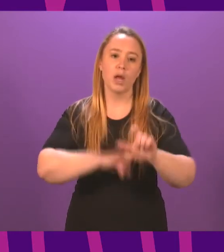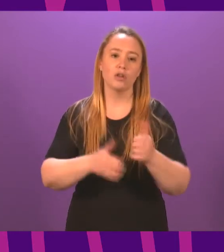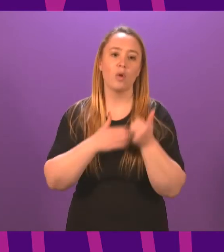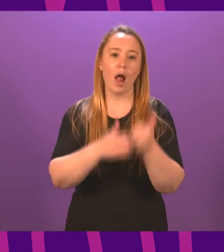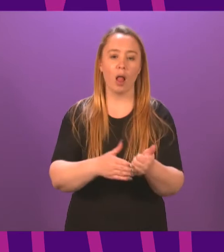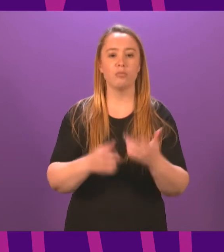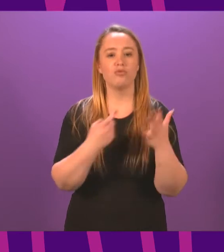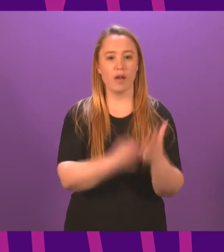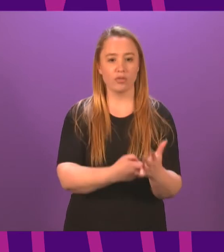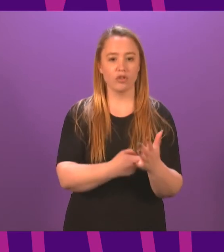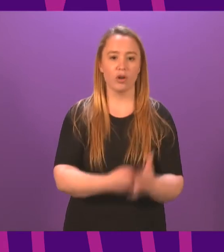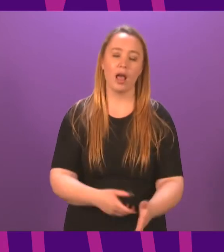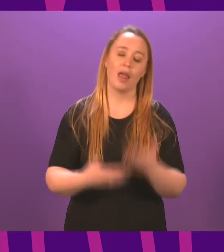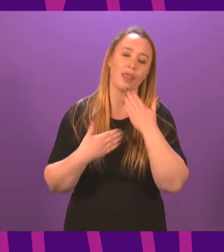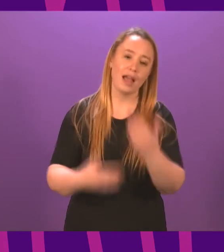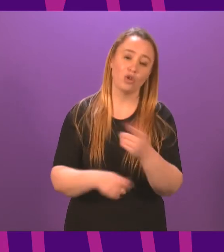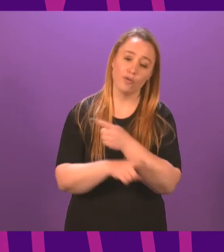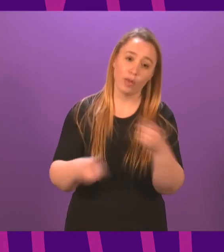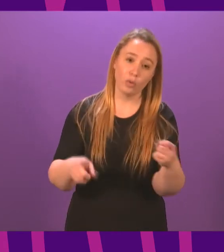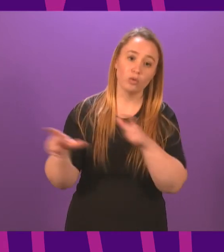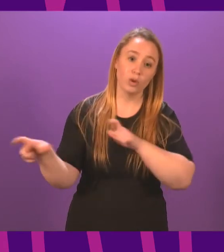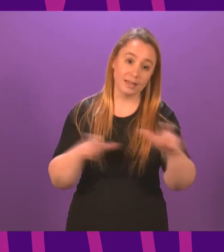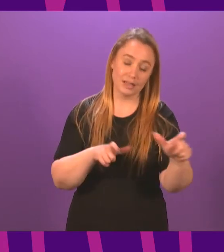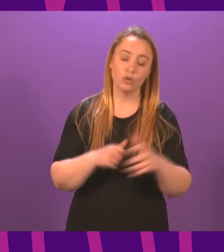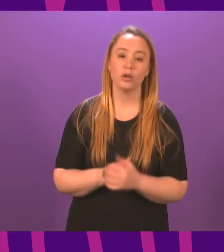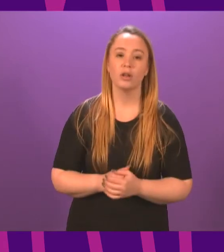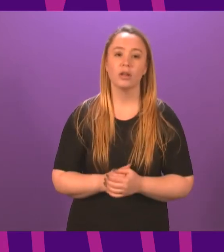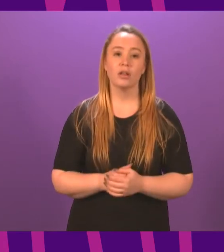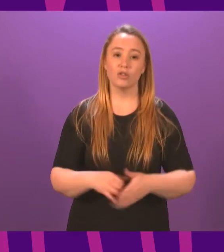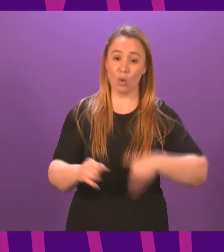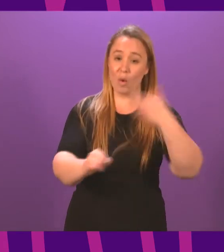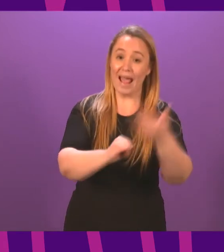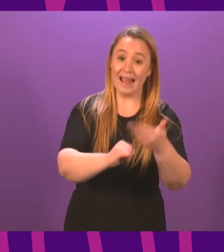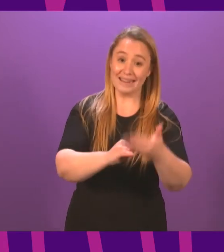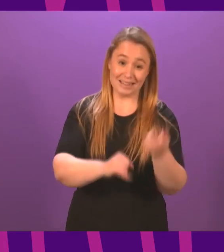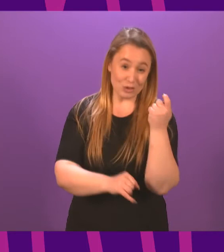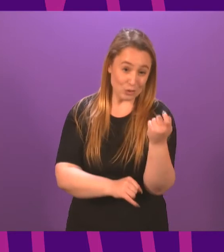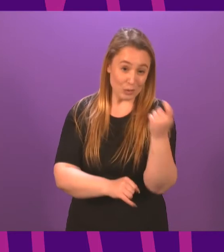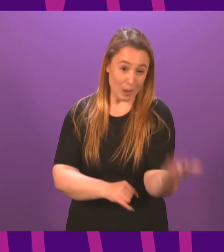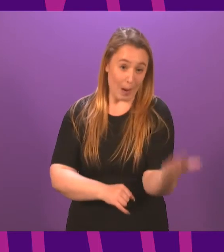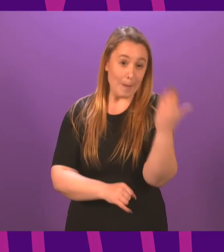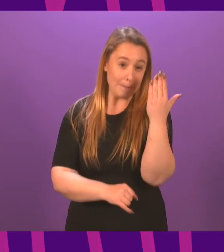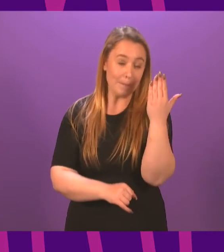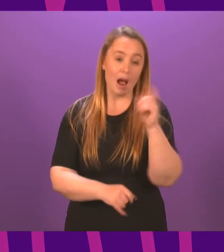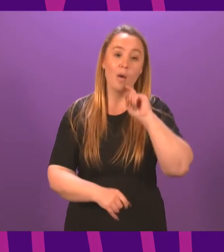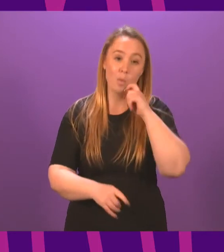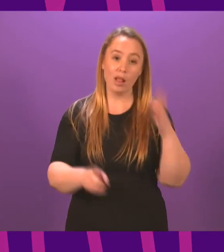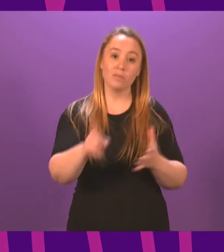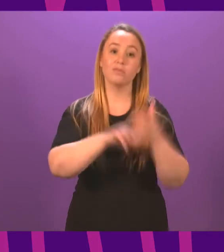will continue to do so. It may not feel like it, but the end is in sight, and together we'll get